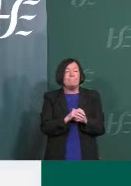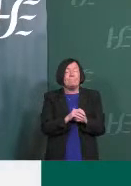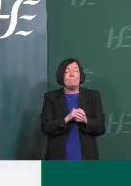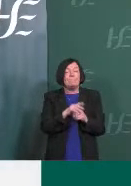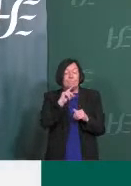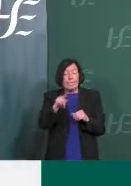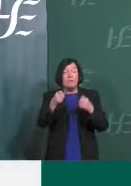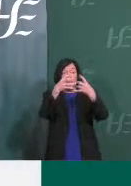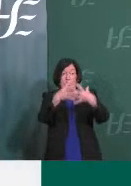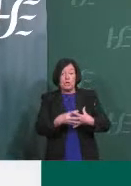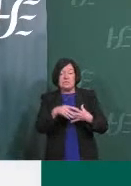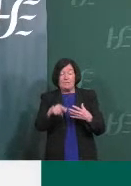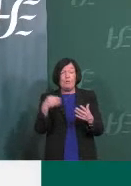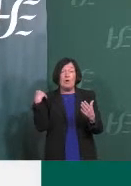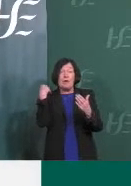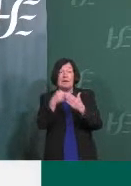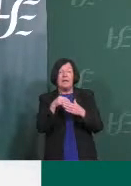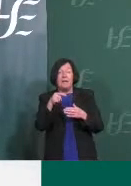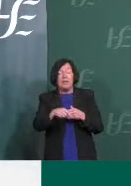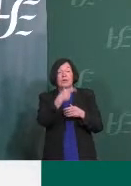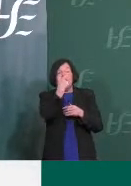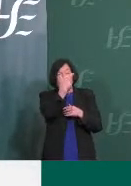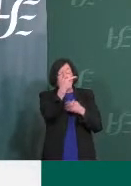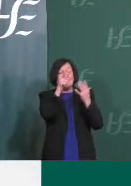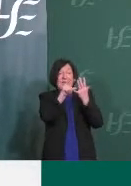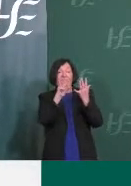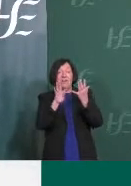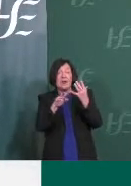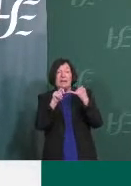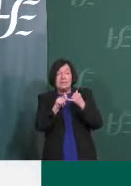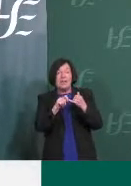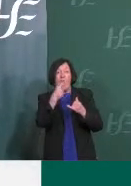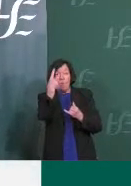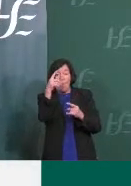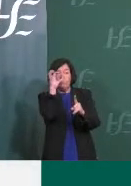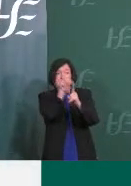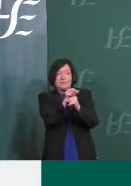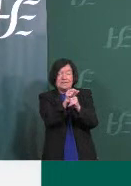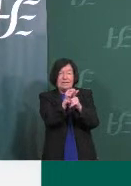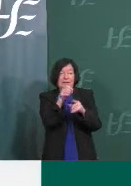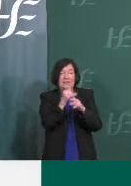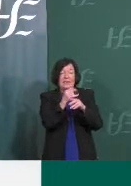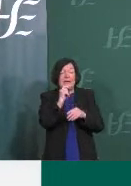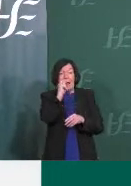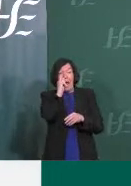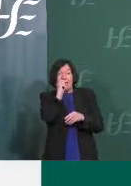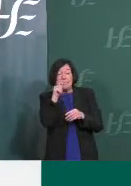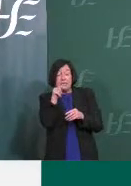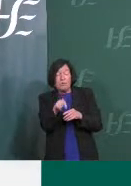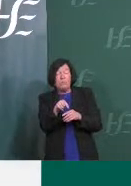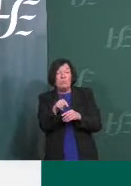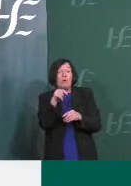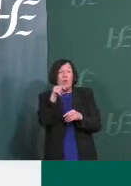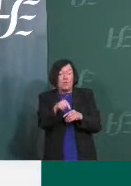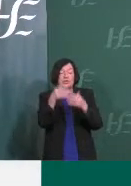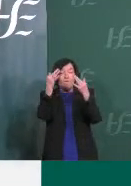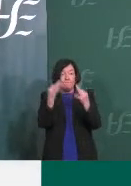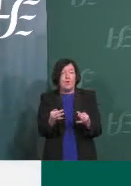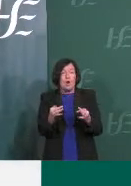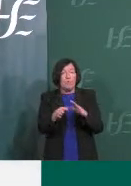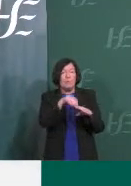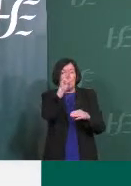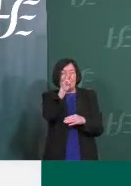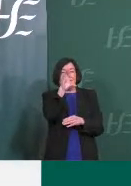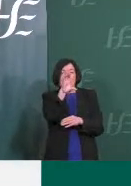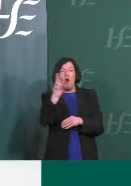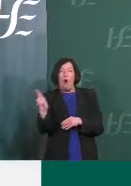The results of this so far is we've done 279 tests and we have 1 detected case in antigen, and that detected case was confirmed with